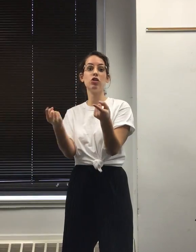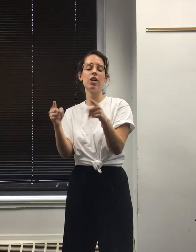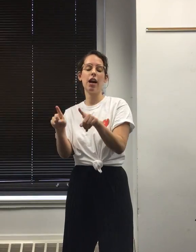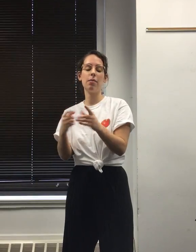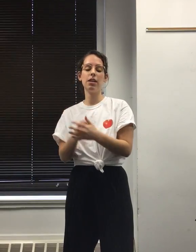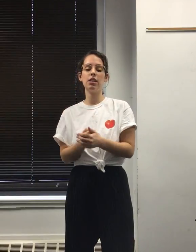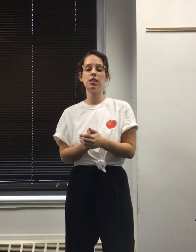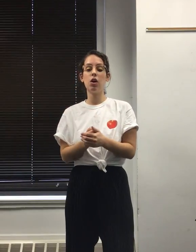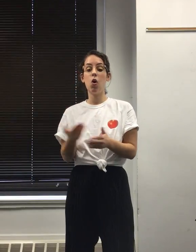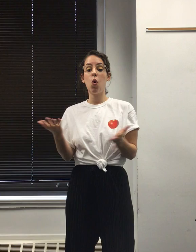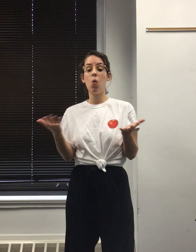why.